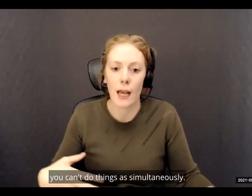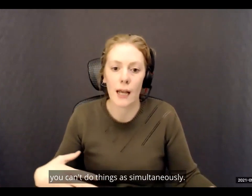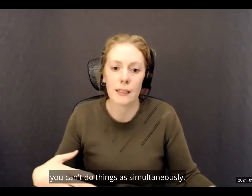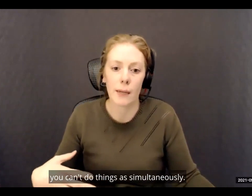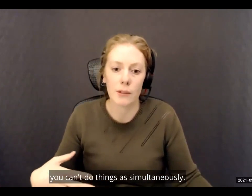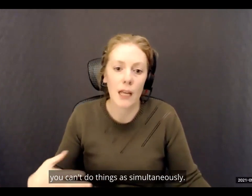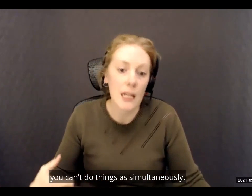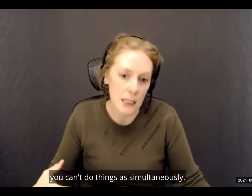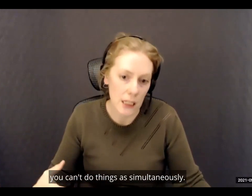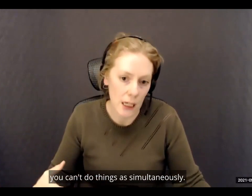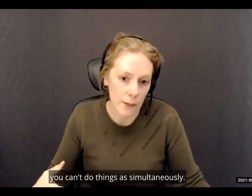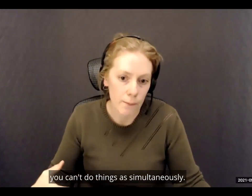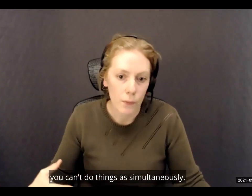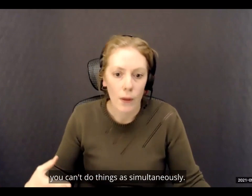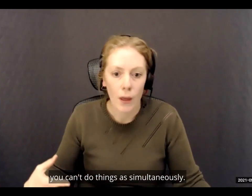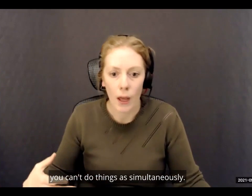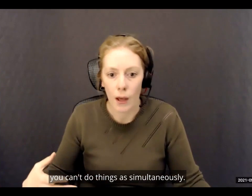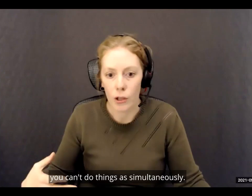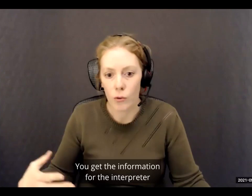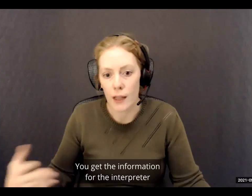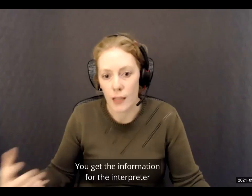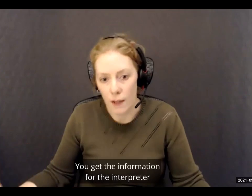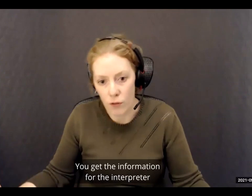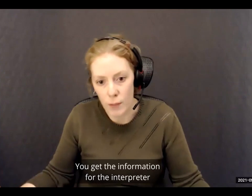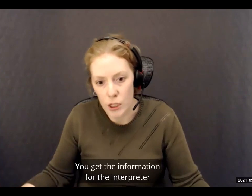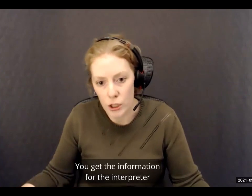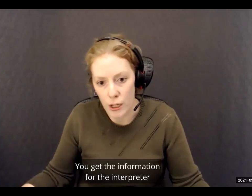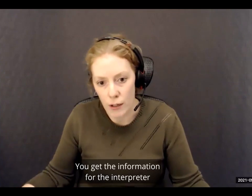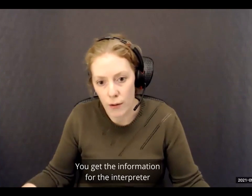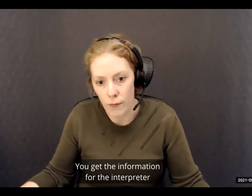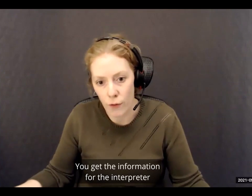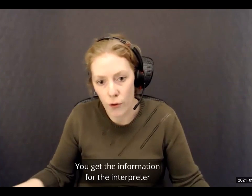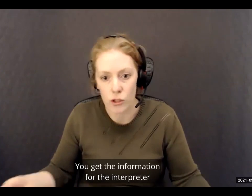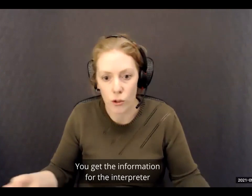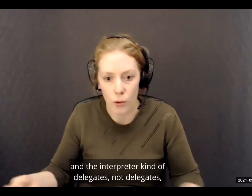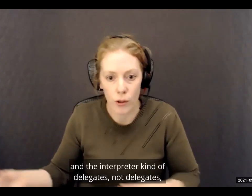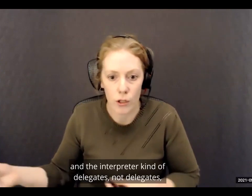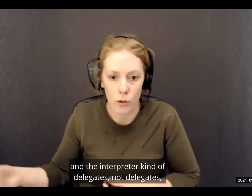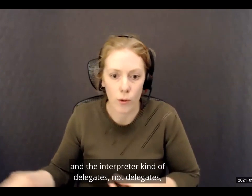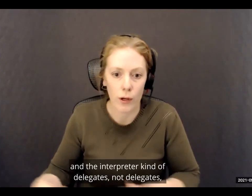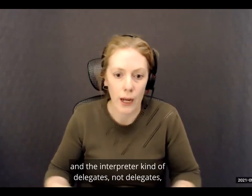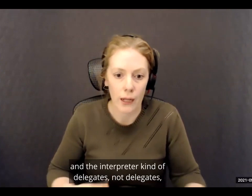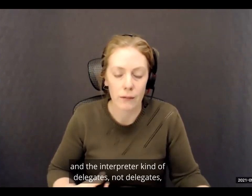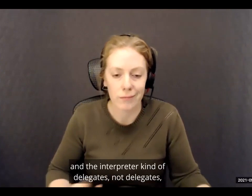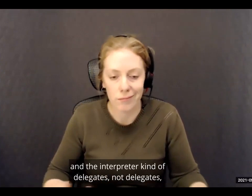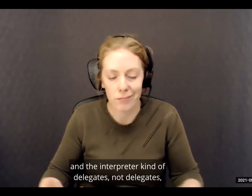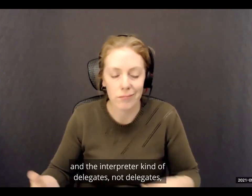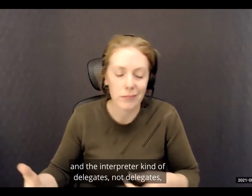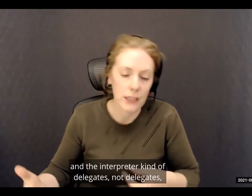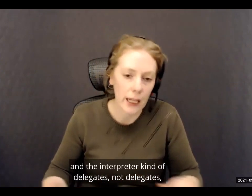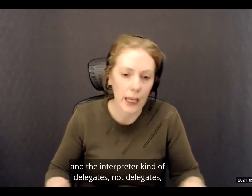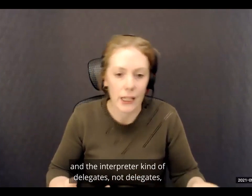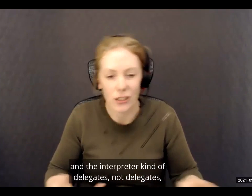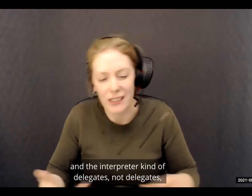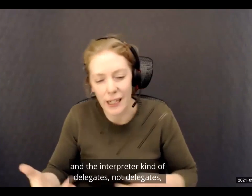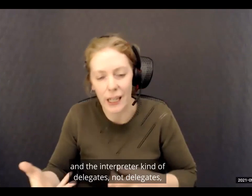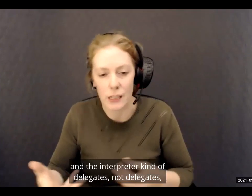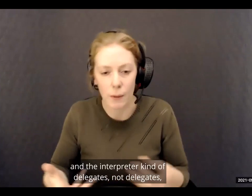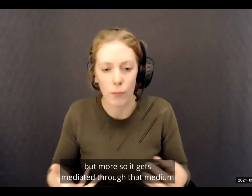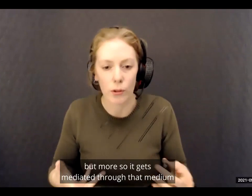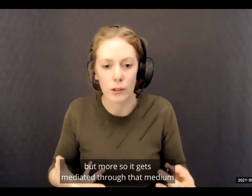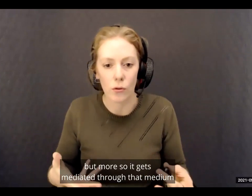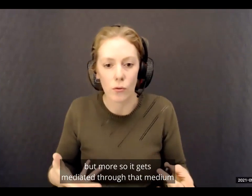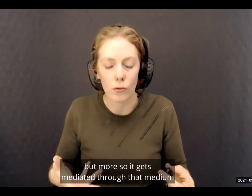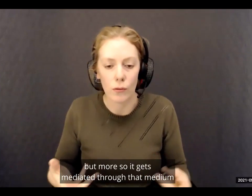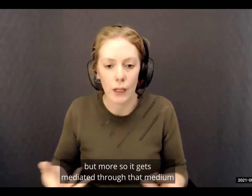do things as simultaneously. You get the information for the interpreter, and the interpreter kind of delegates, not